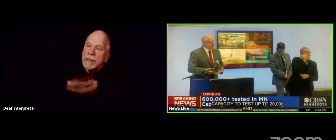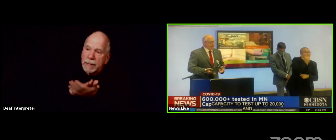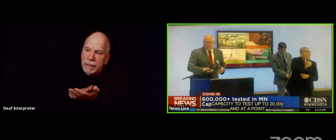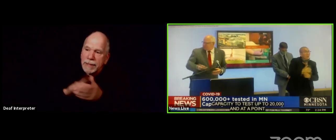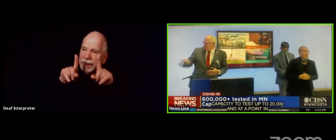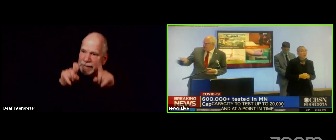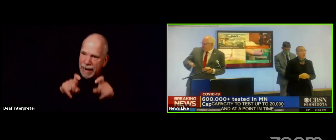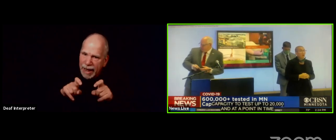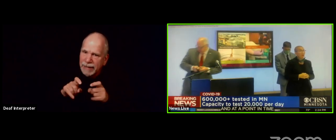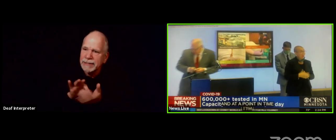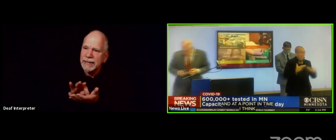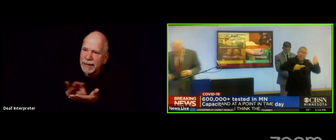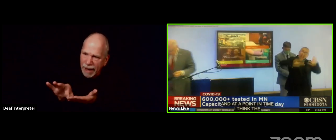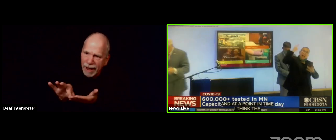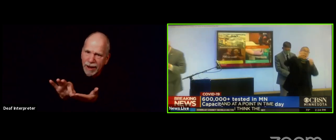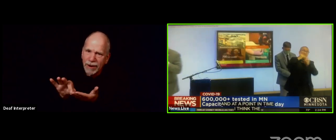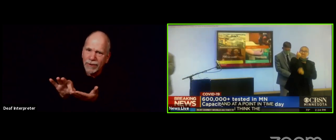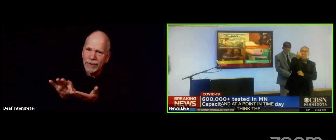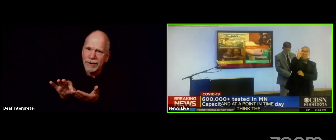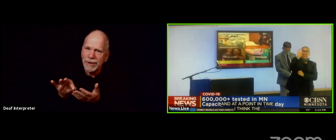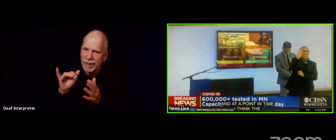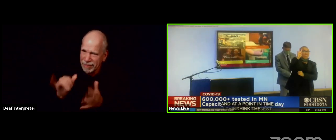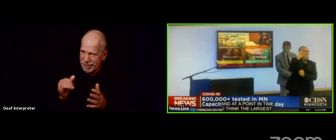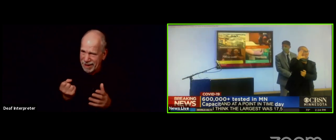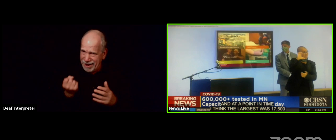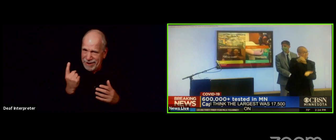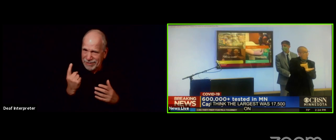day. So Jan, if you want to.